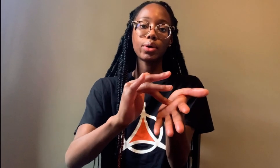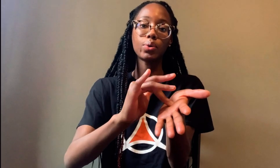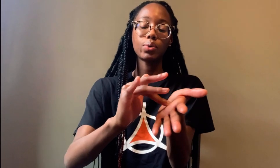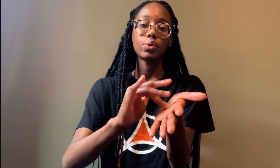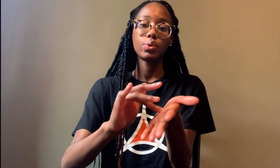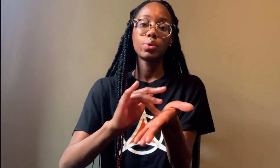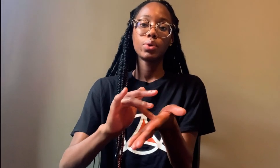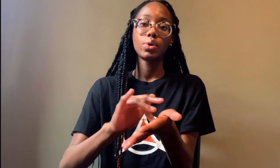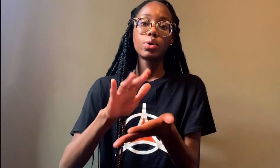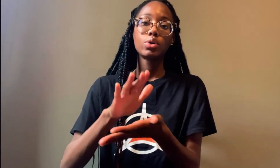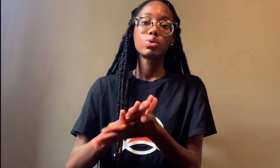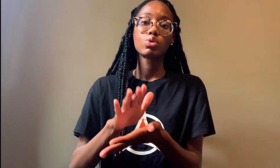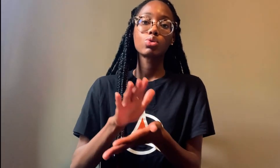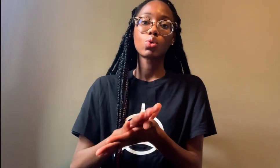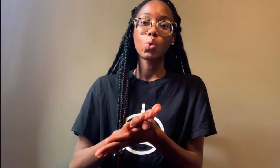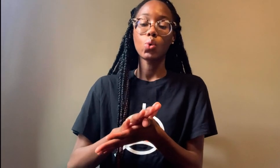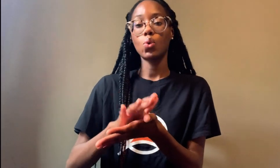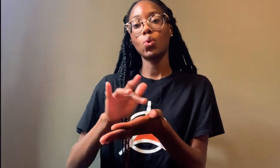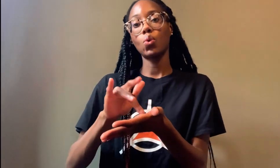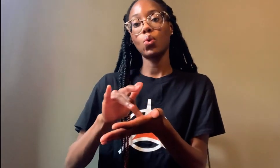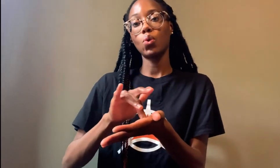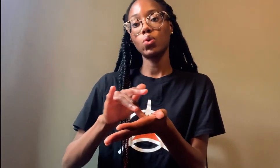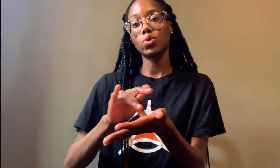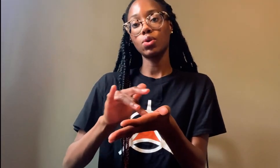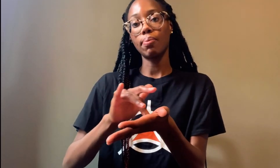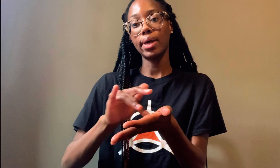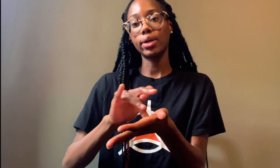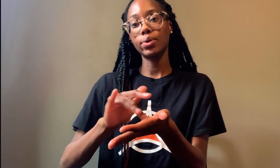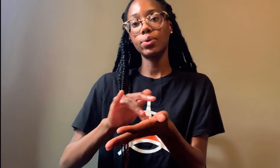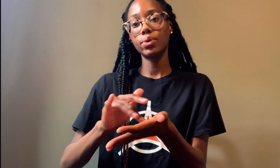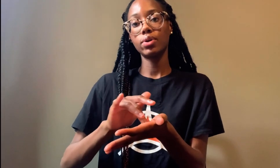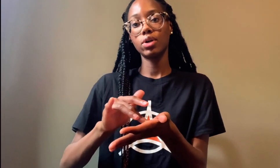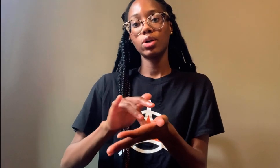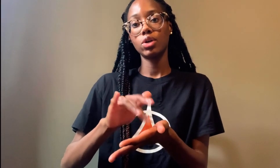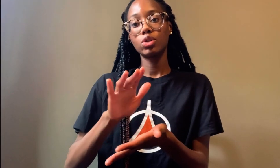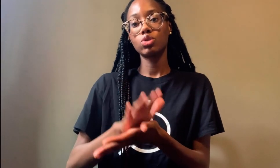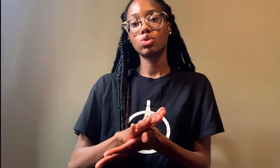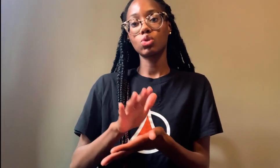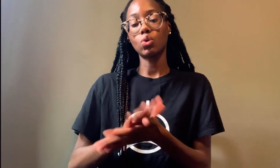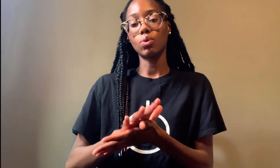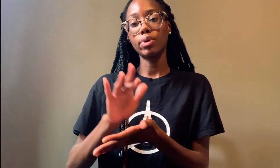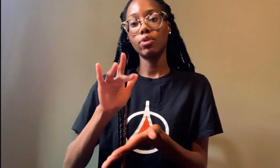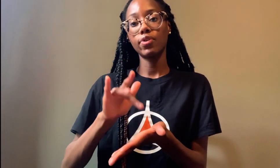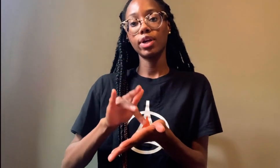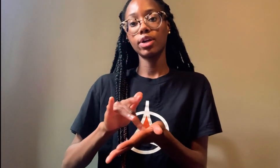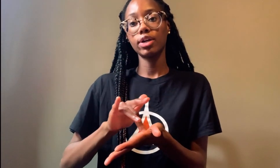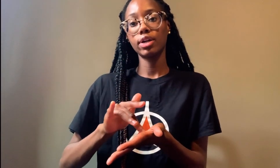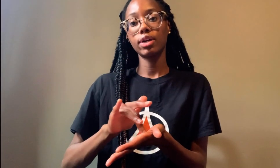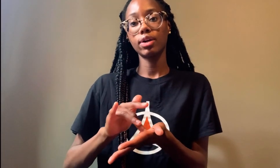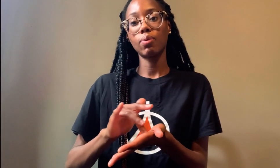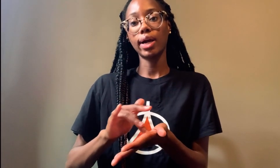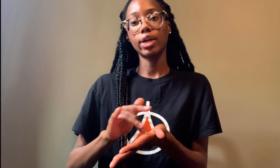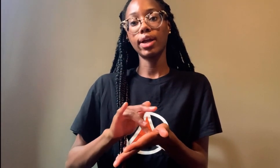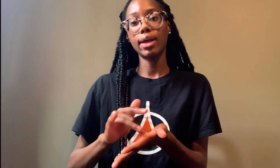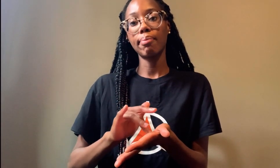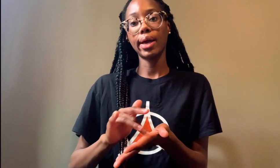medical, school. So medical, school. Middle finger, rock your hand back and